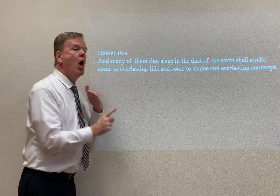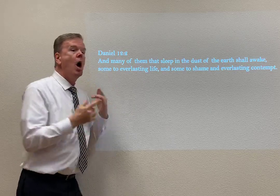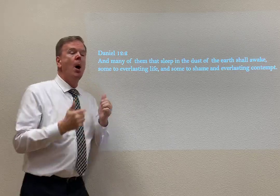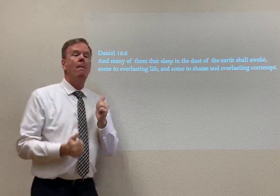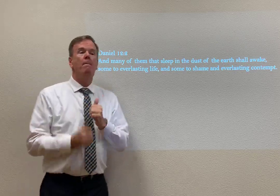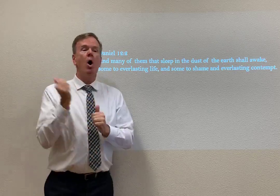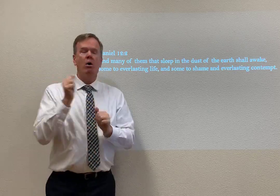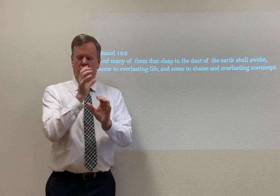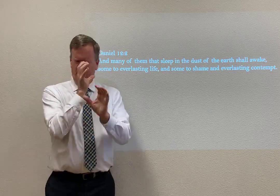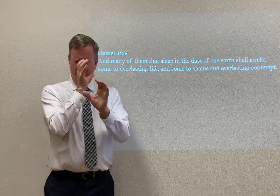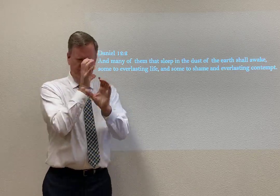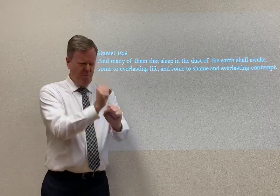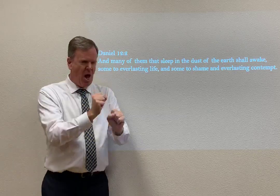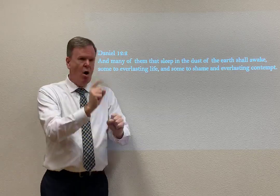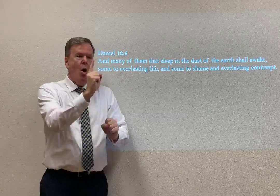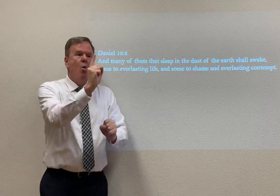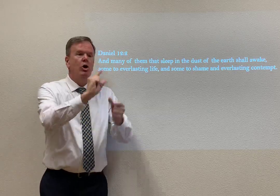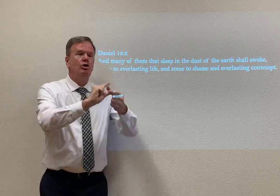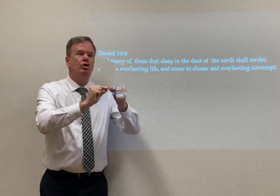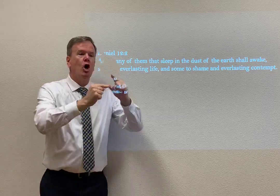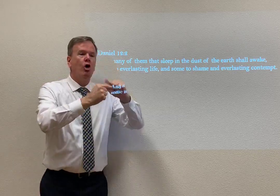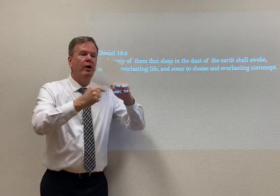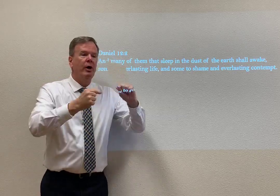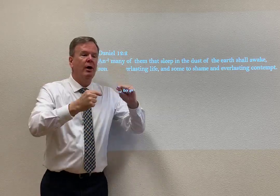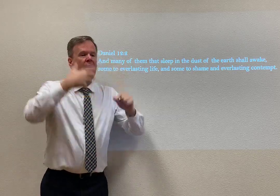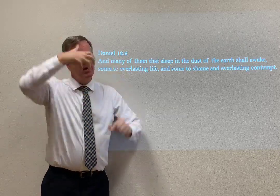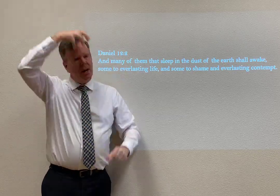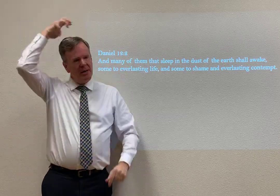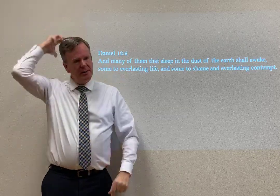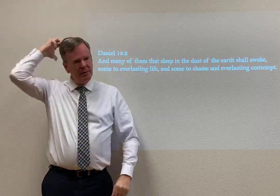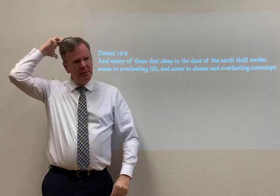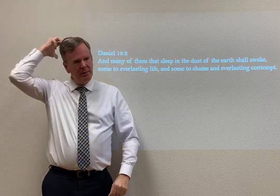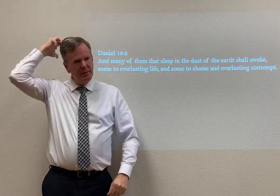right? And one of the most fascinating scripture portions of